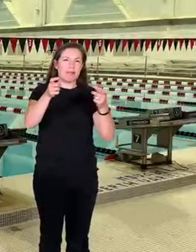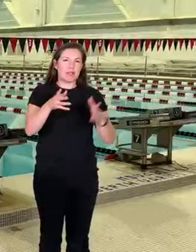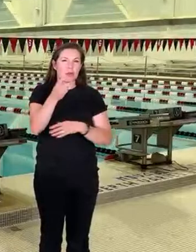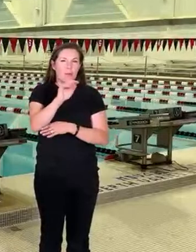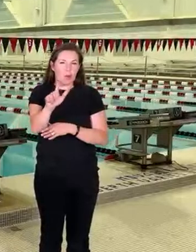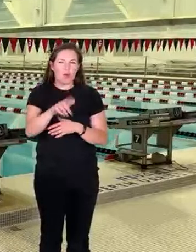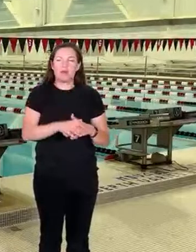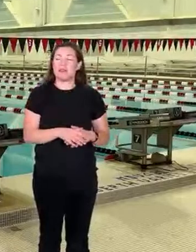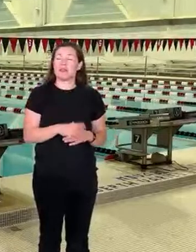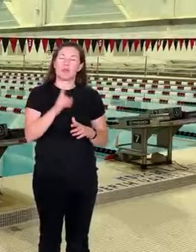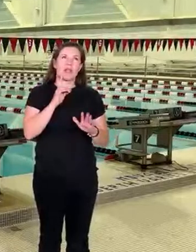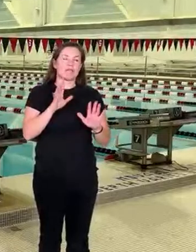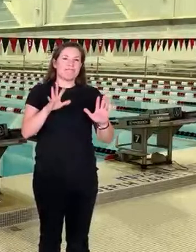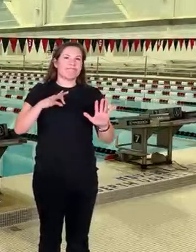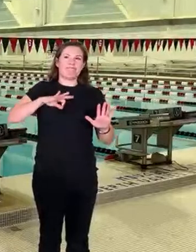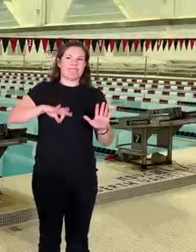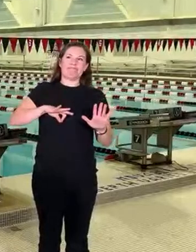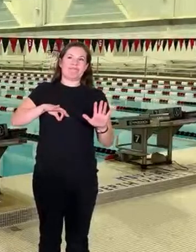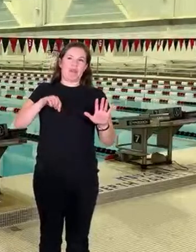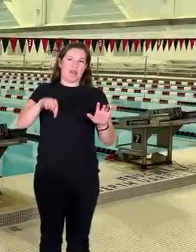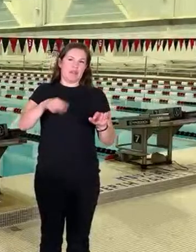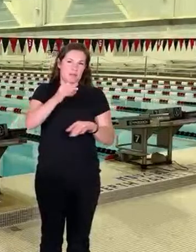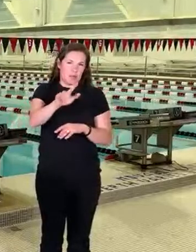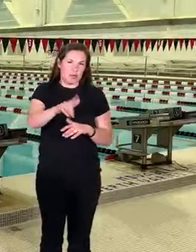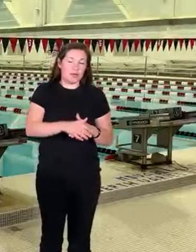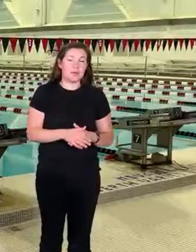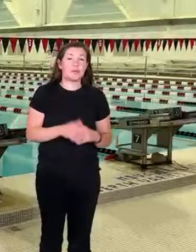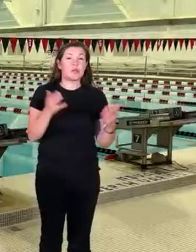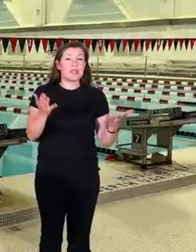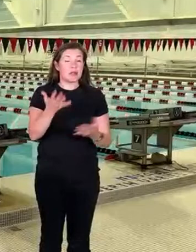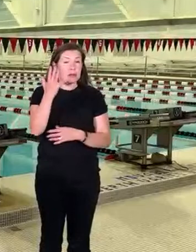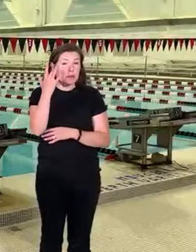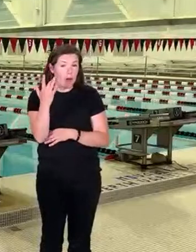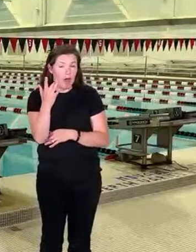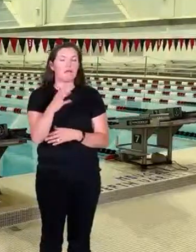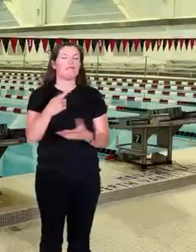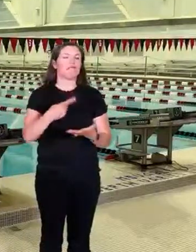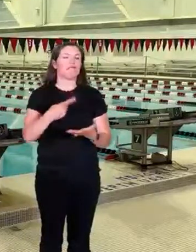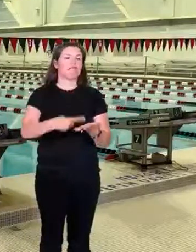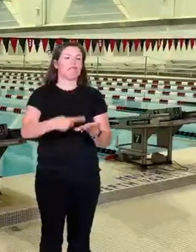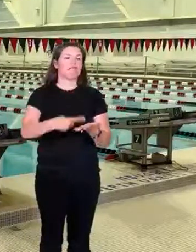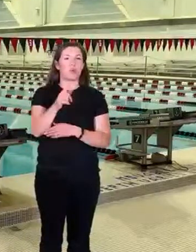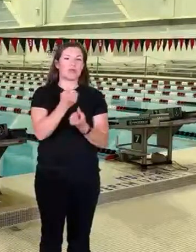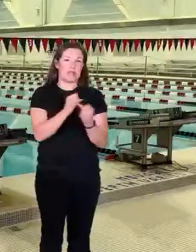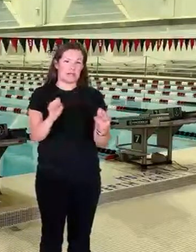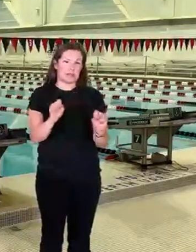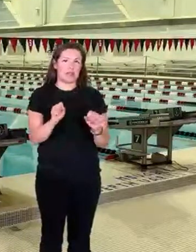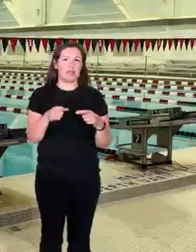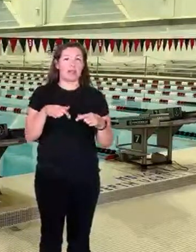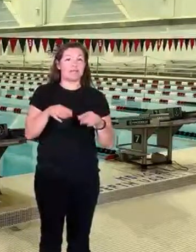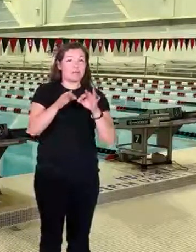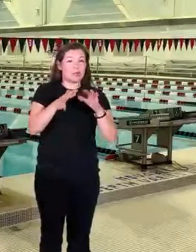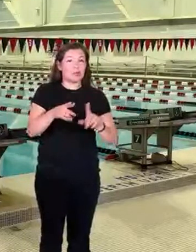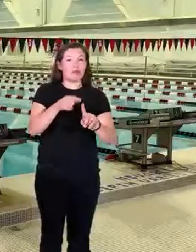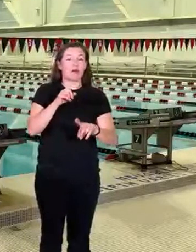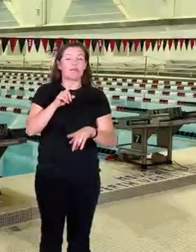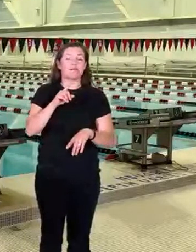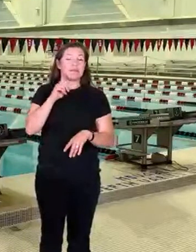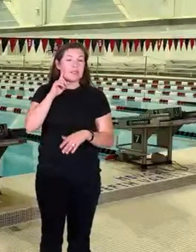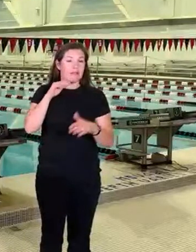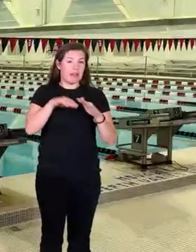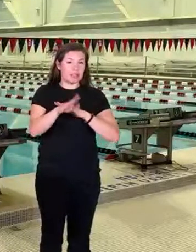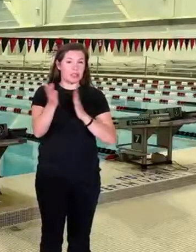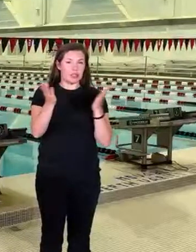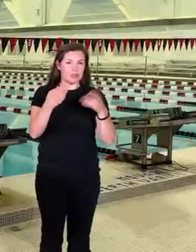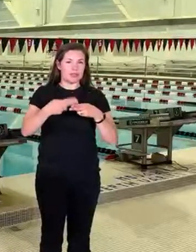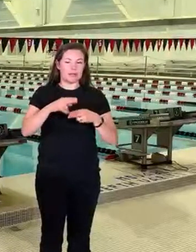a tremendous asset that we have. We're here to talk about pool safety. We're joined by Jennifer from Deaf Access